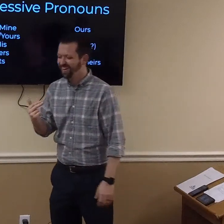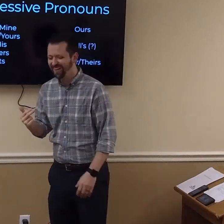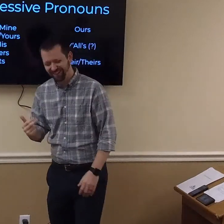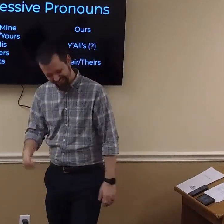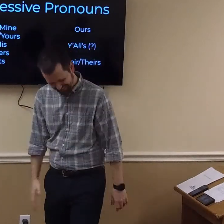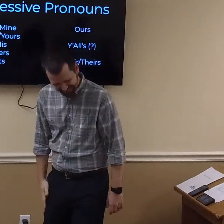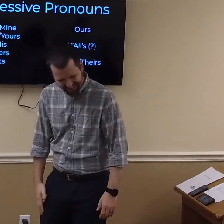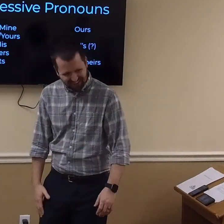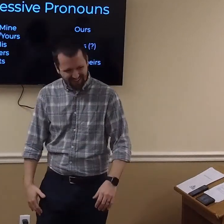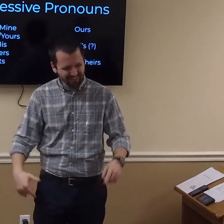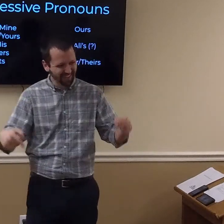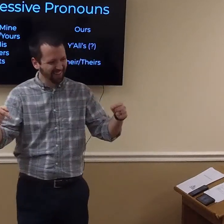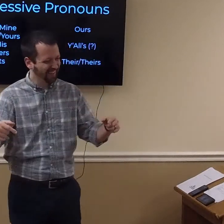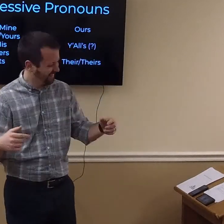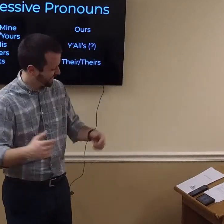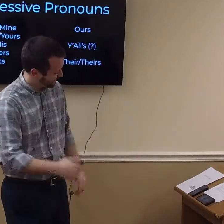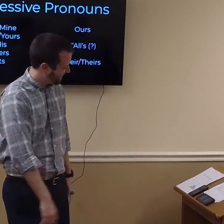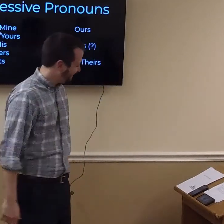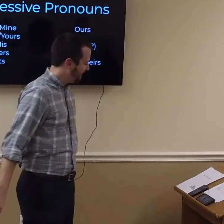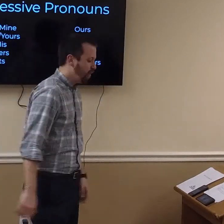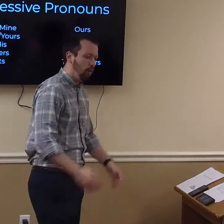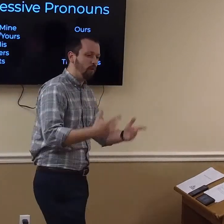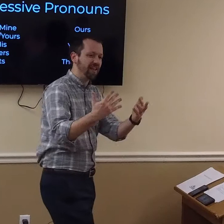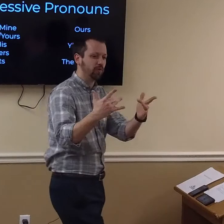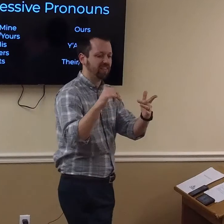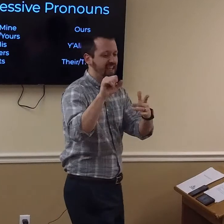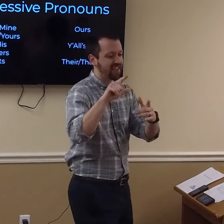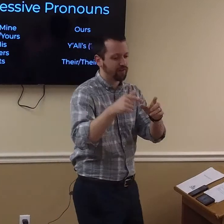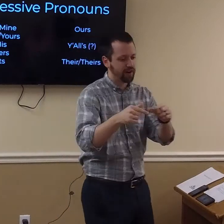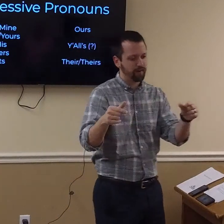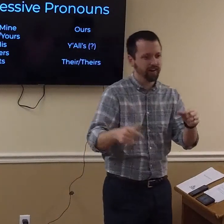has gone down. Yeah, it really is. We'll wait till we get to the ASL grammar.